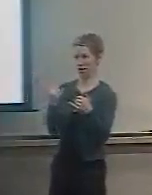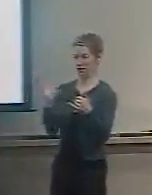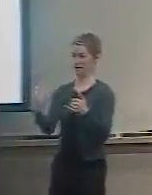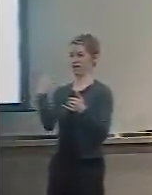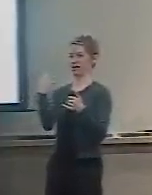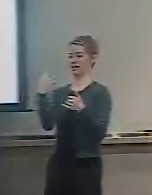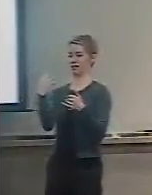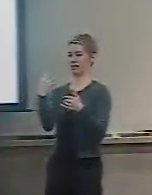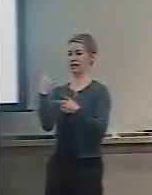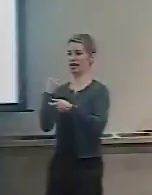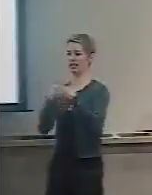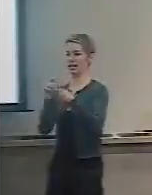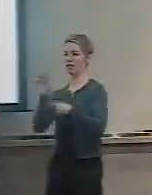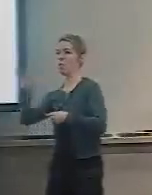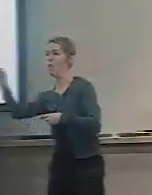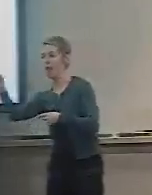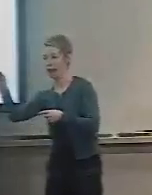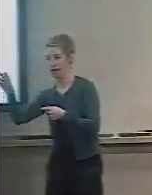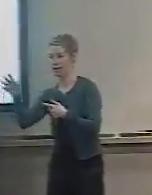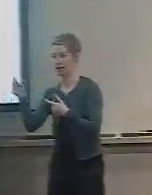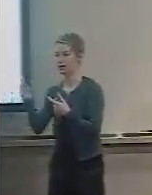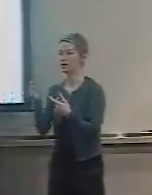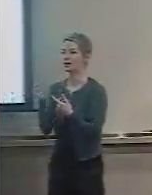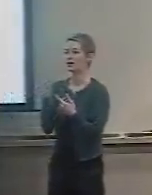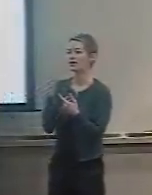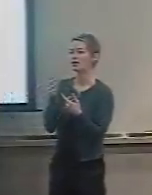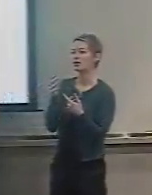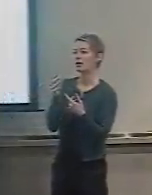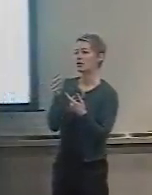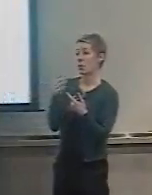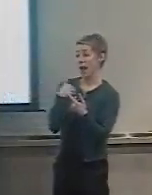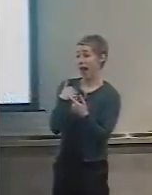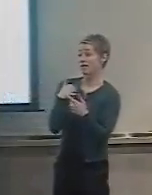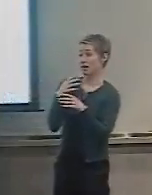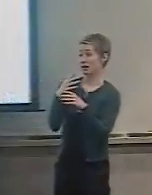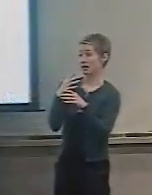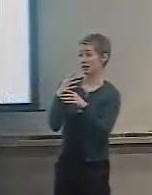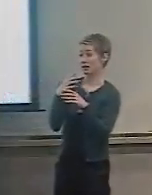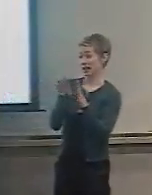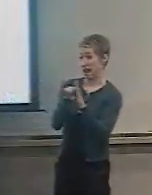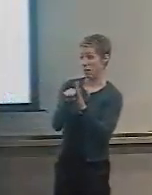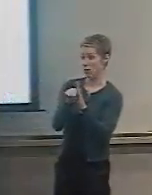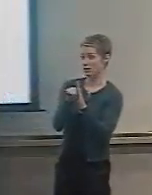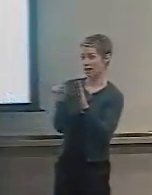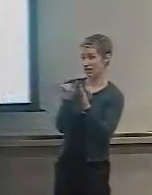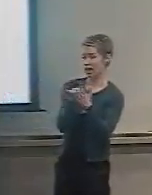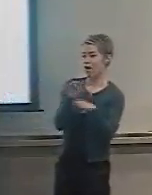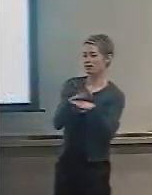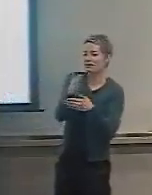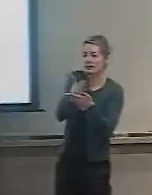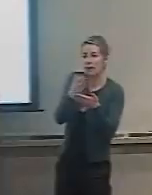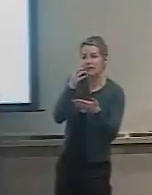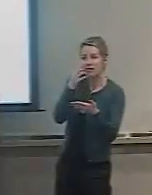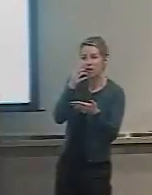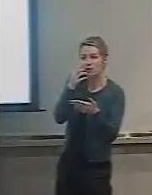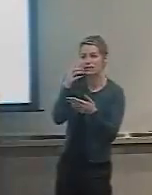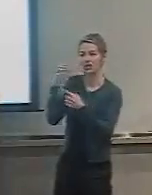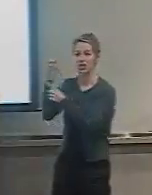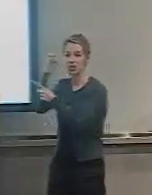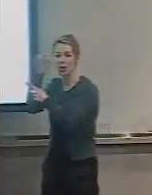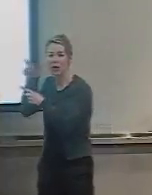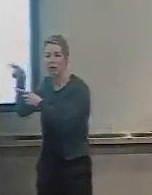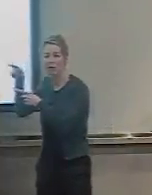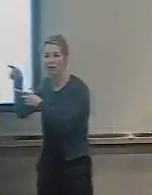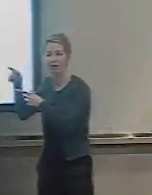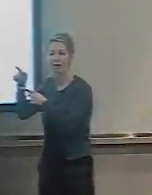screen as opposed to away from the screen. And such cameras do exist on some cell phones, particularly in Europe and Japan,